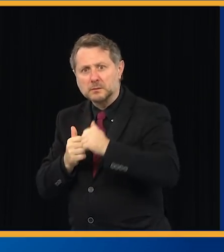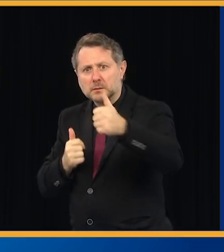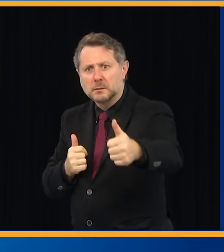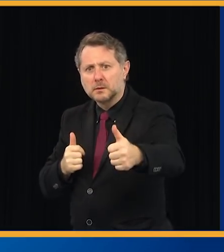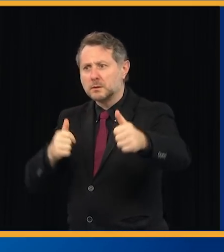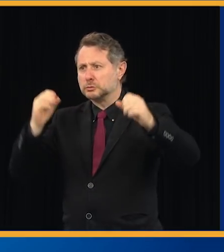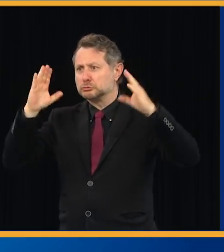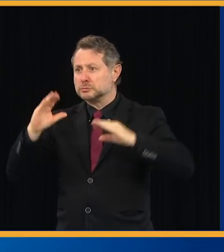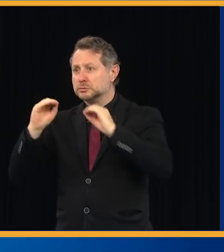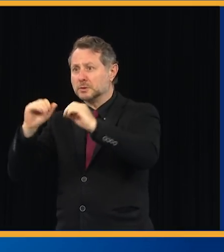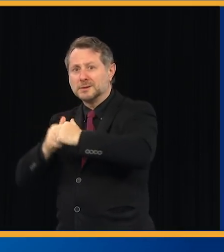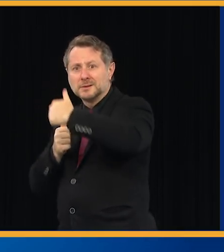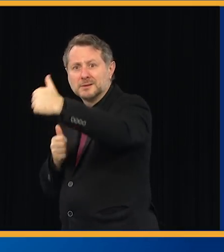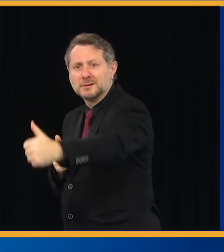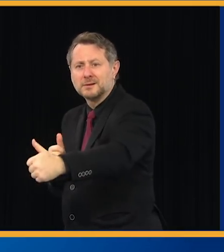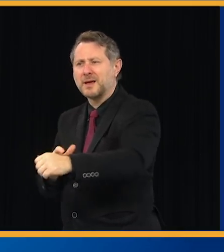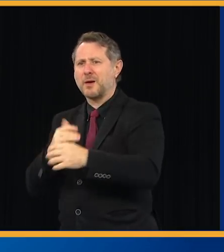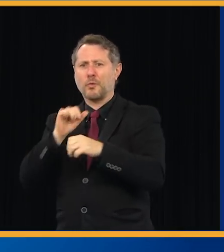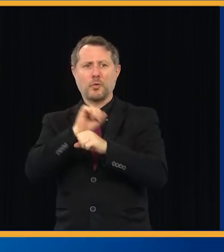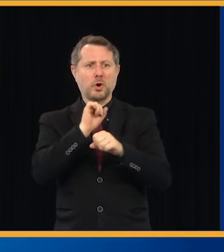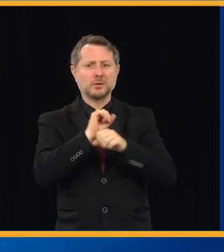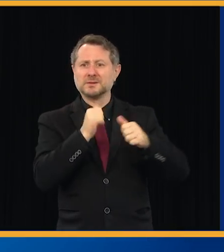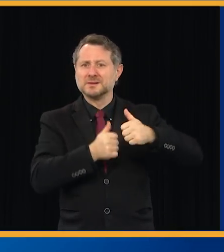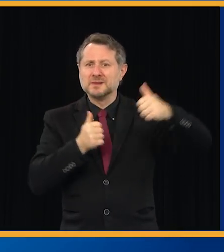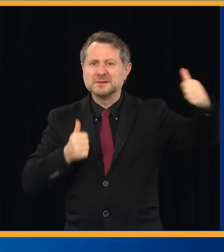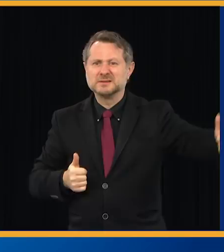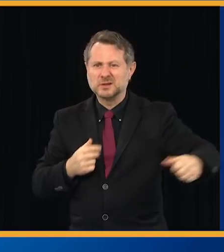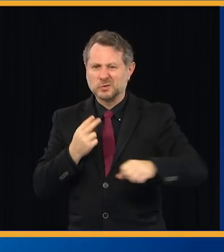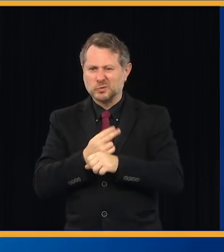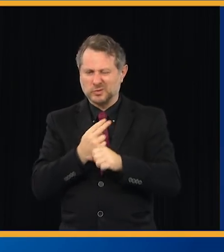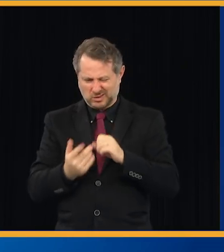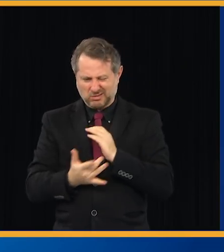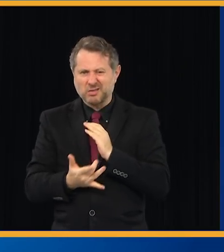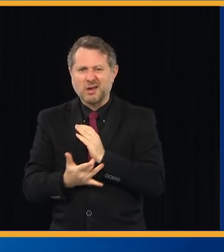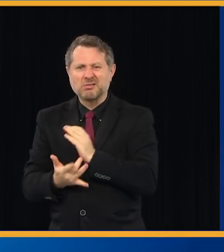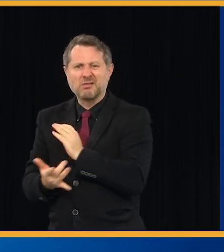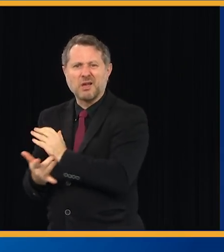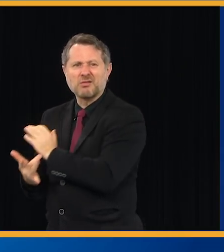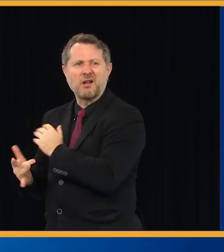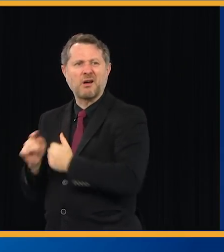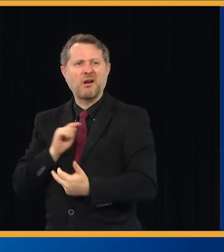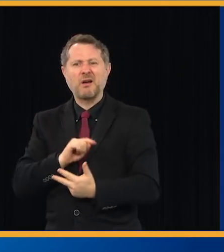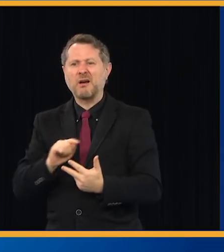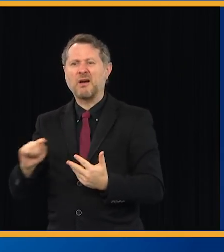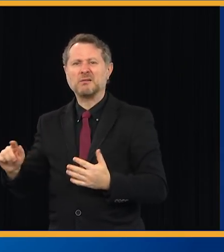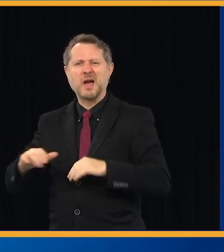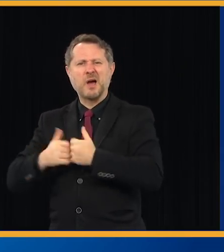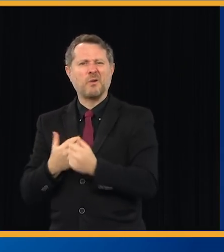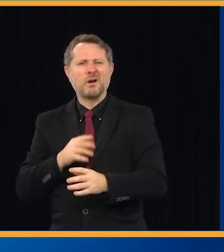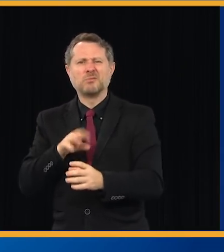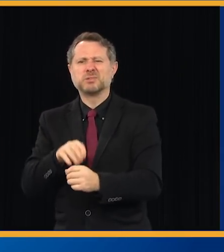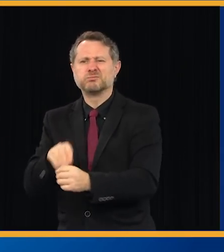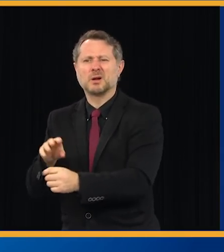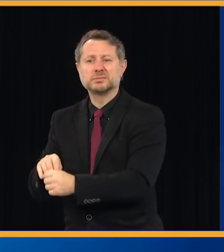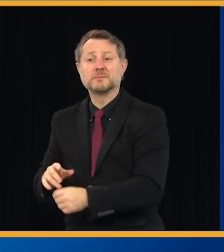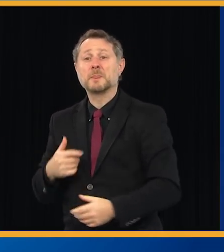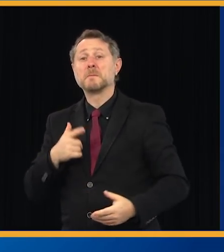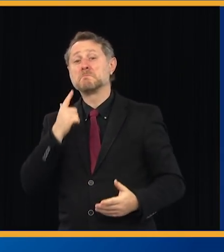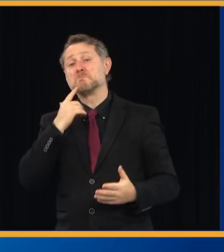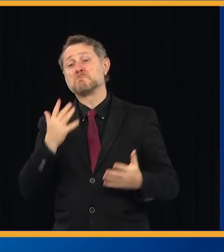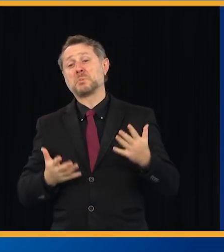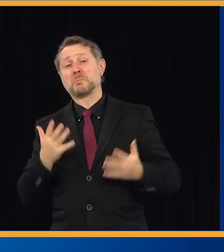better use of technology, and really incorporating the lessons into that. And probably the best